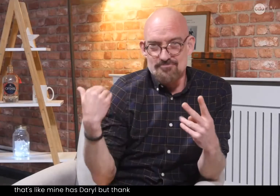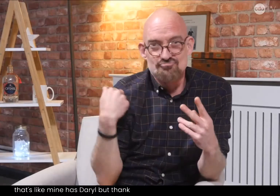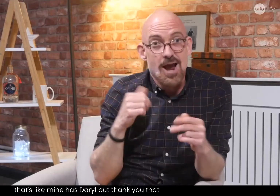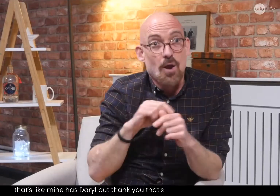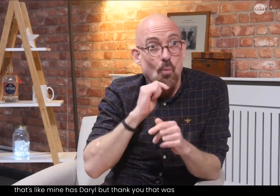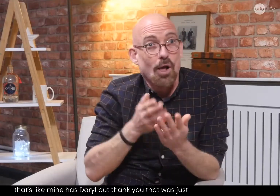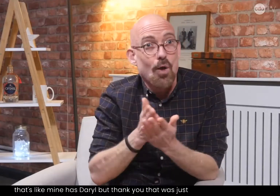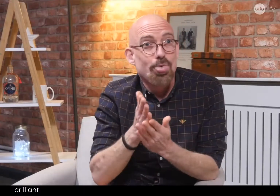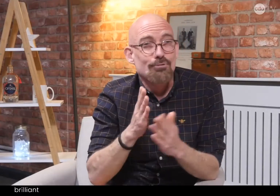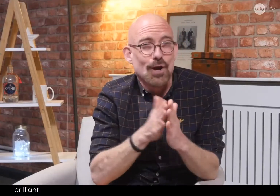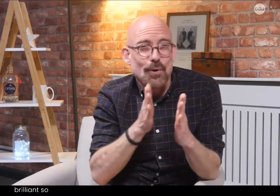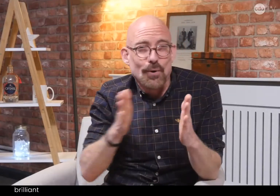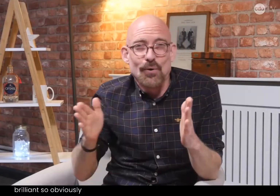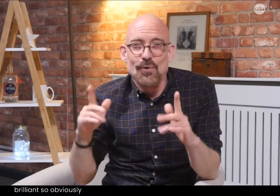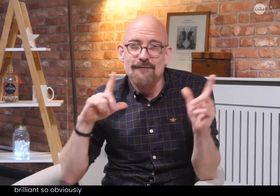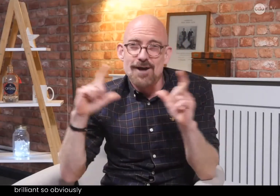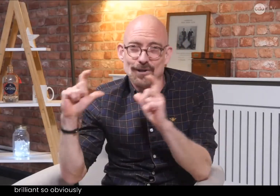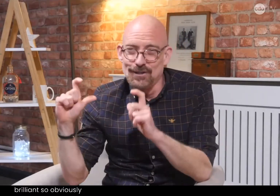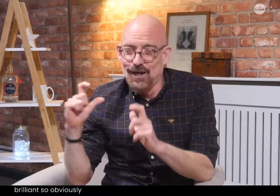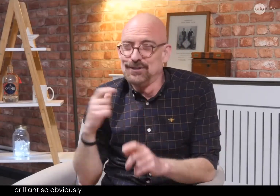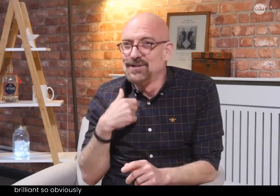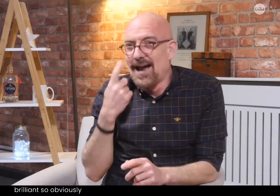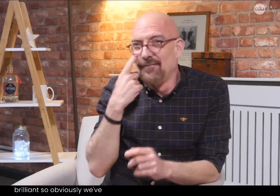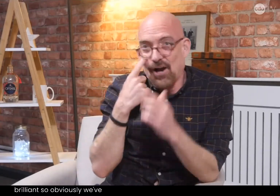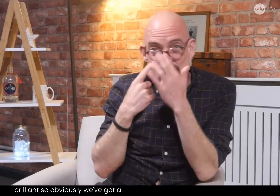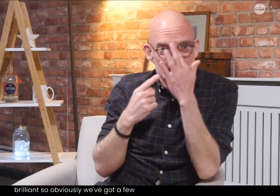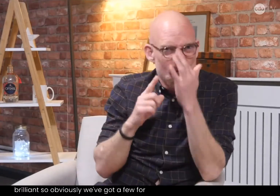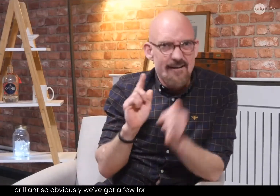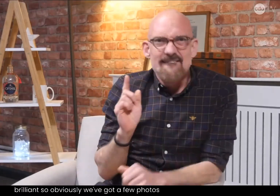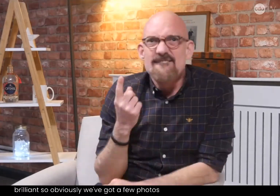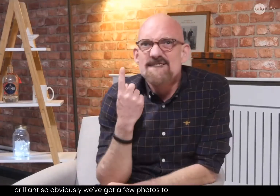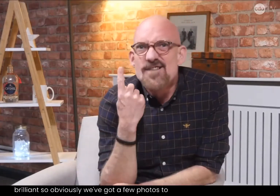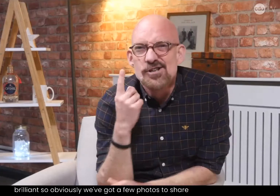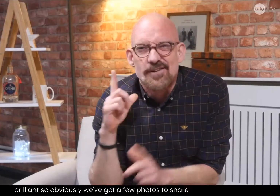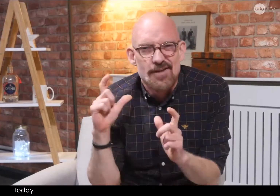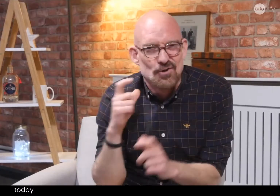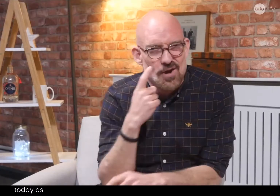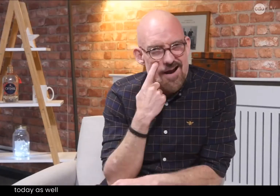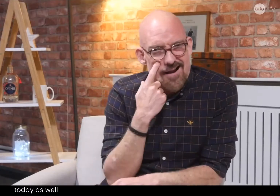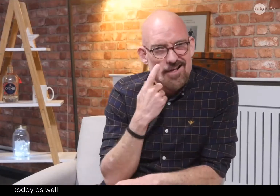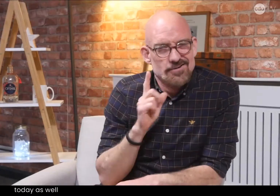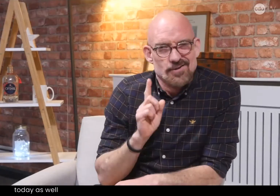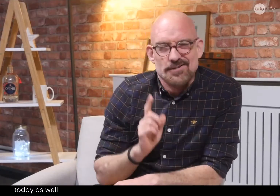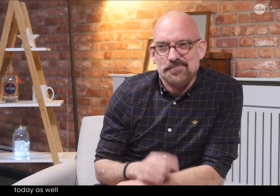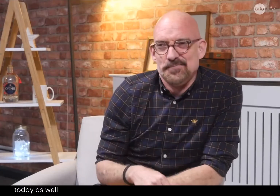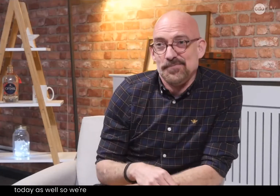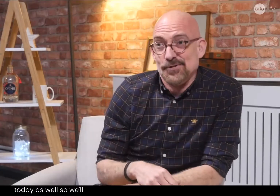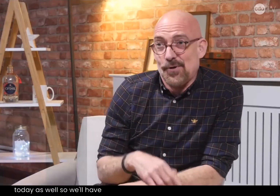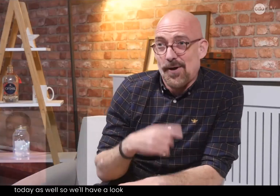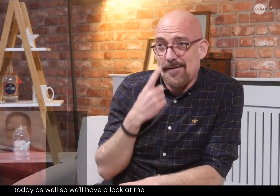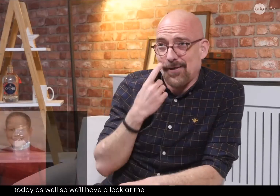obviously we've got a few photos to share today as well, so we'll have a look at the first photo.